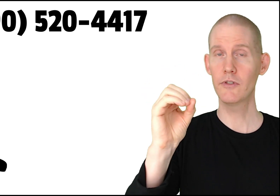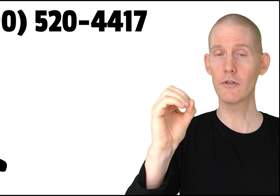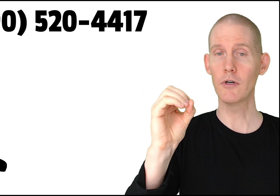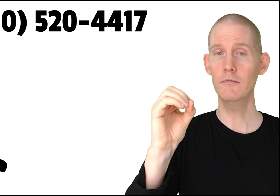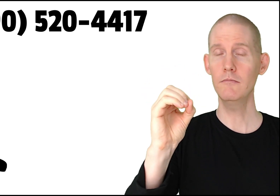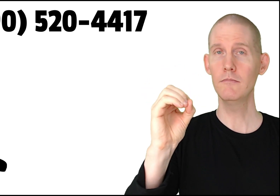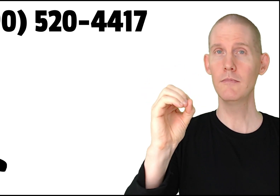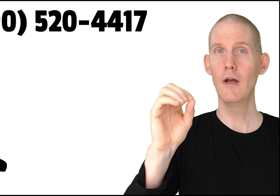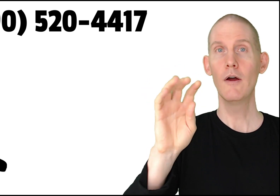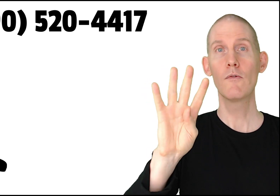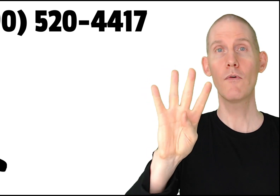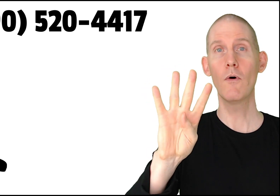520